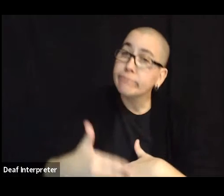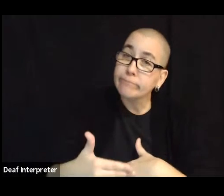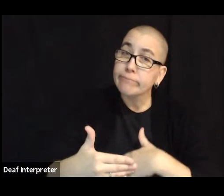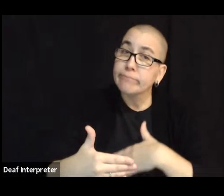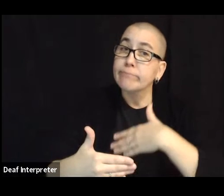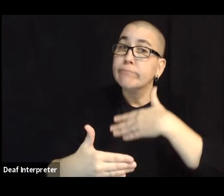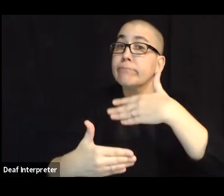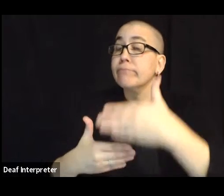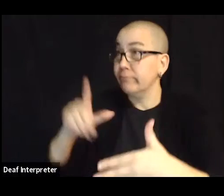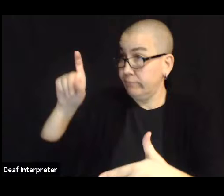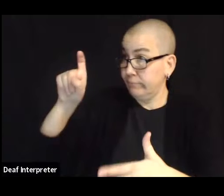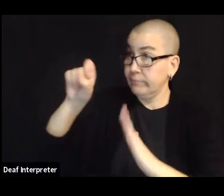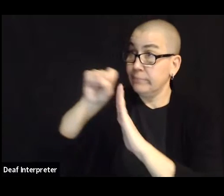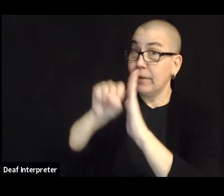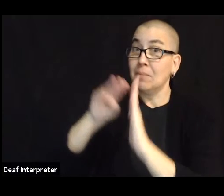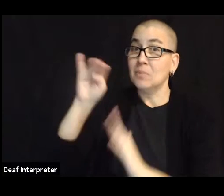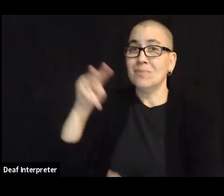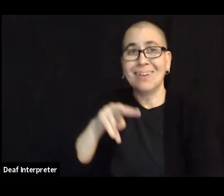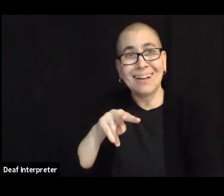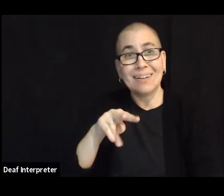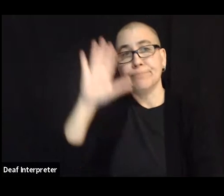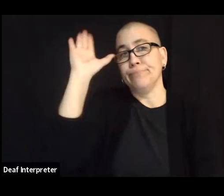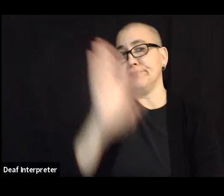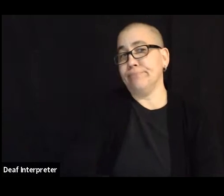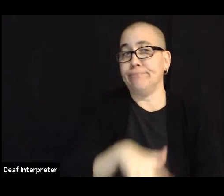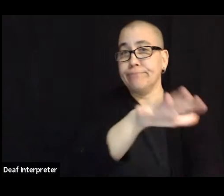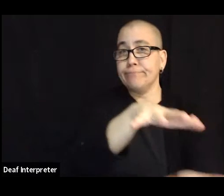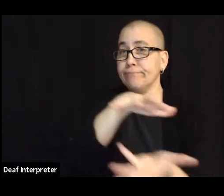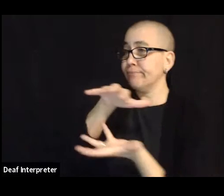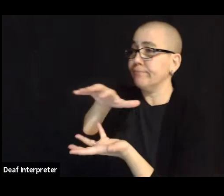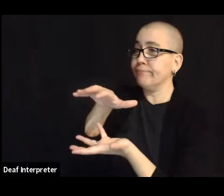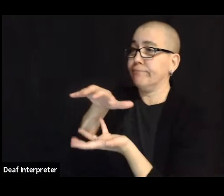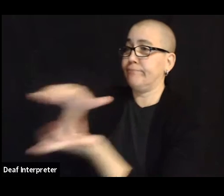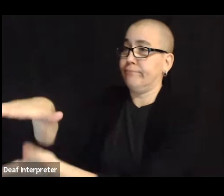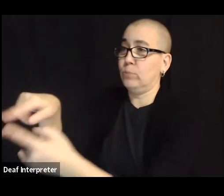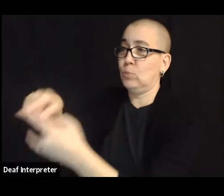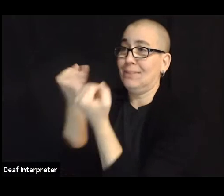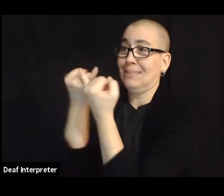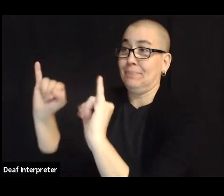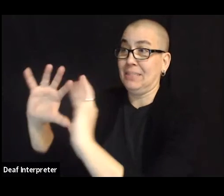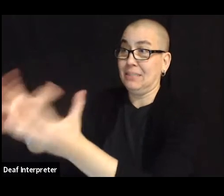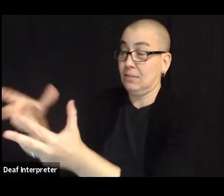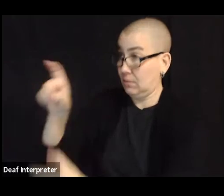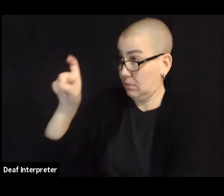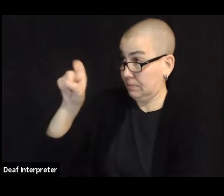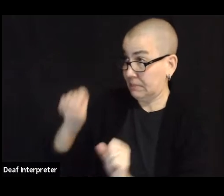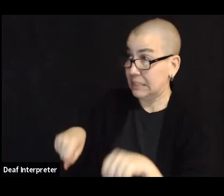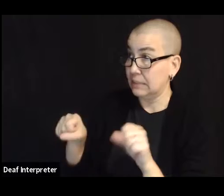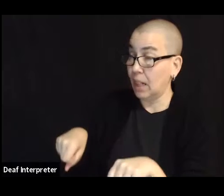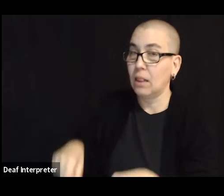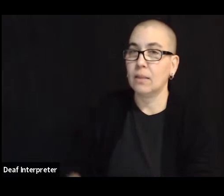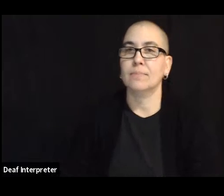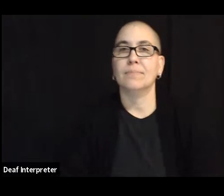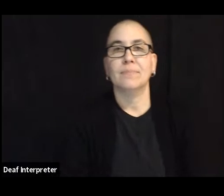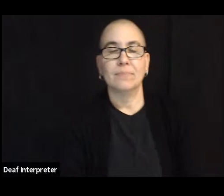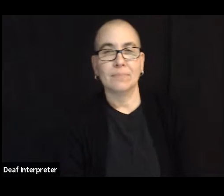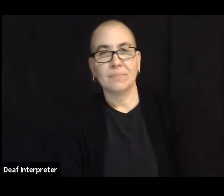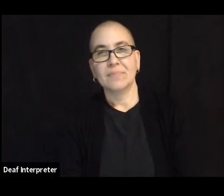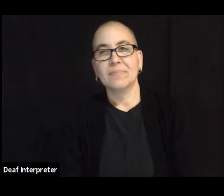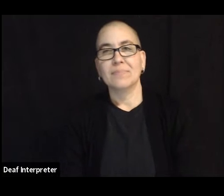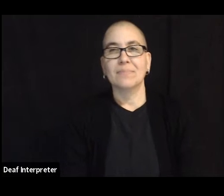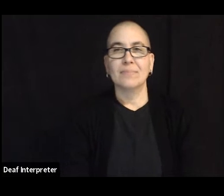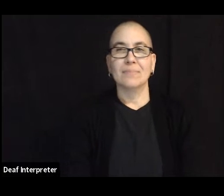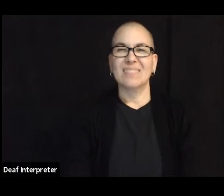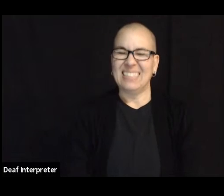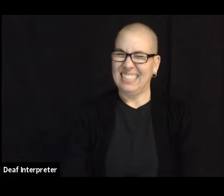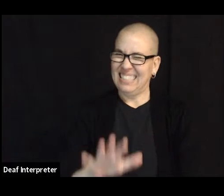Well, a couple of things. We are monitoring what's happening in that program. However, it is a federal program, and so the contracts are between the